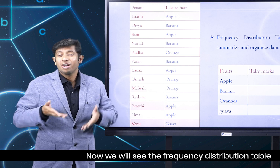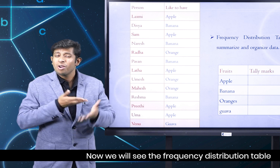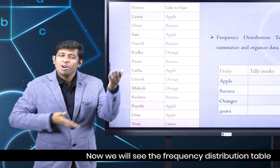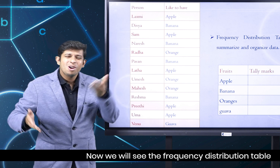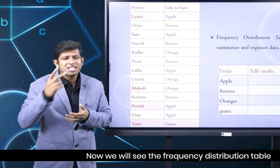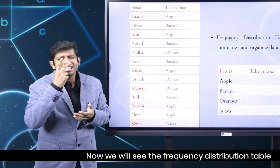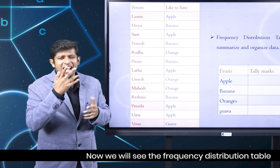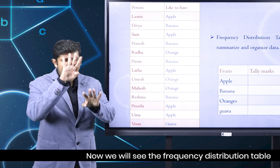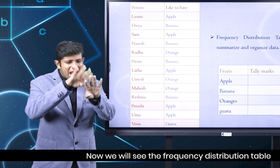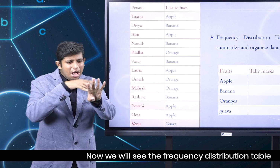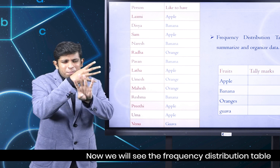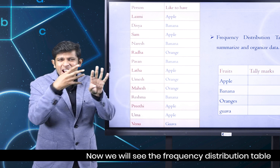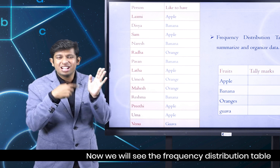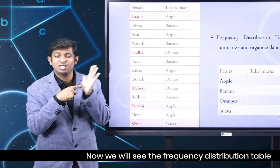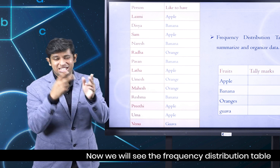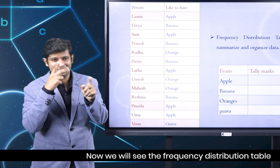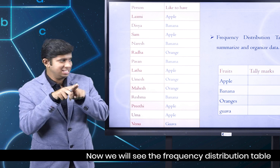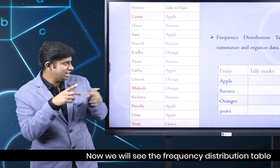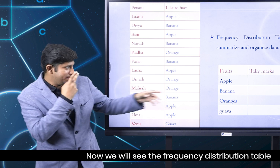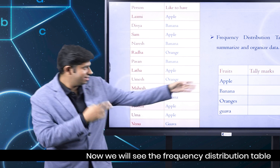Now we will see the frequency distribution table.